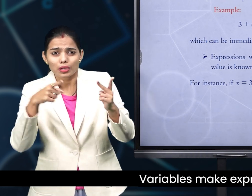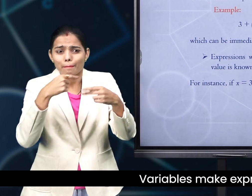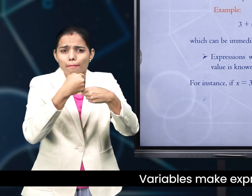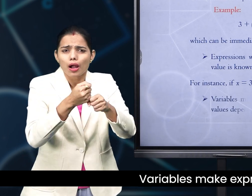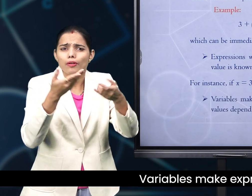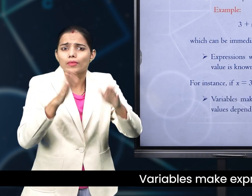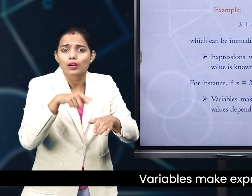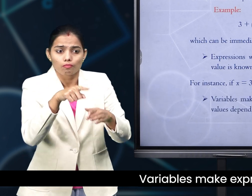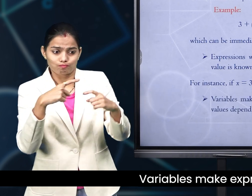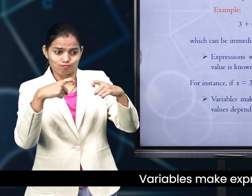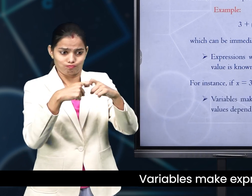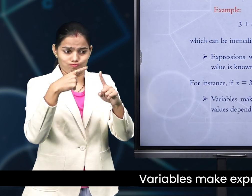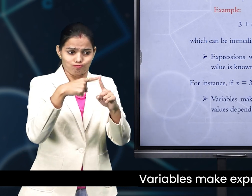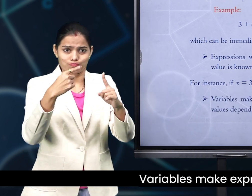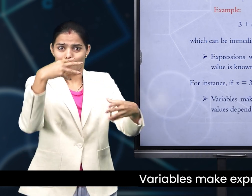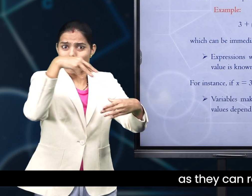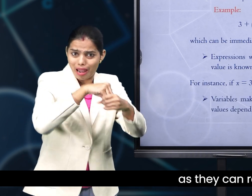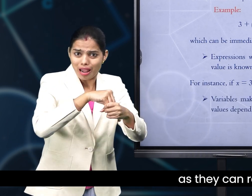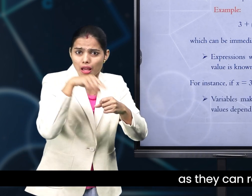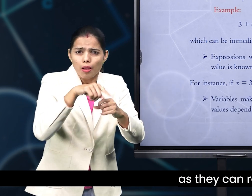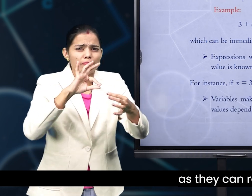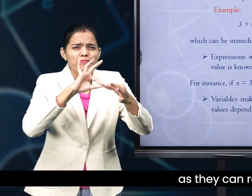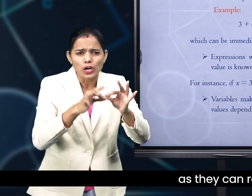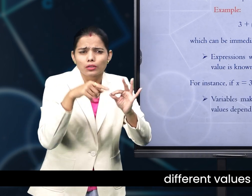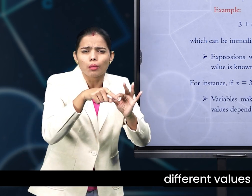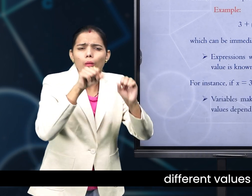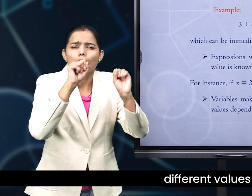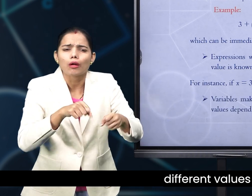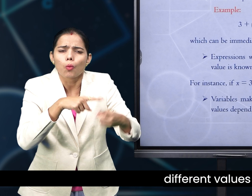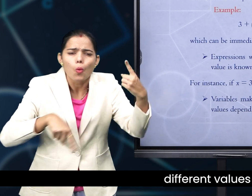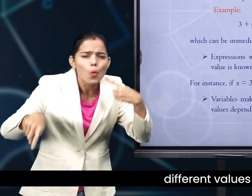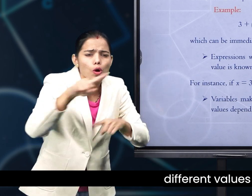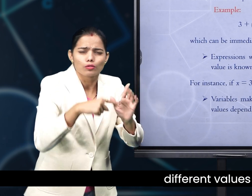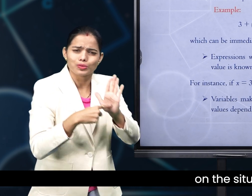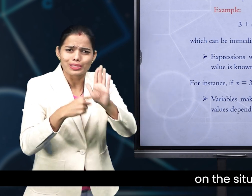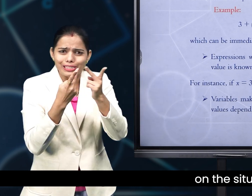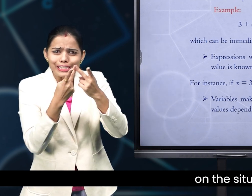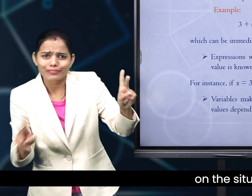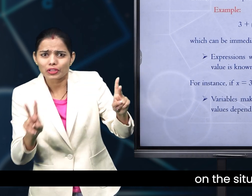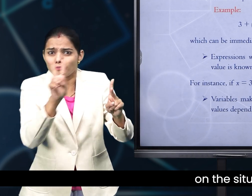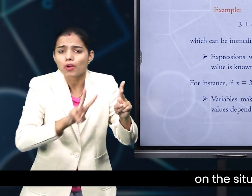Variables make expressions flexible as they can represent different values depending on the situation.